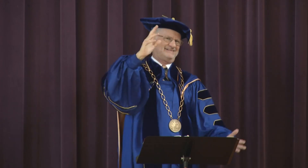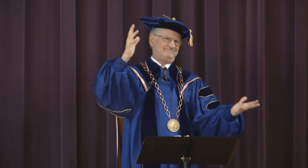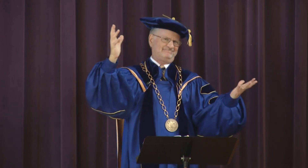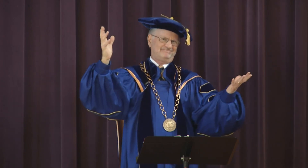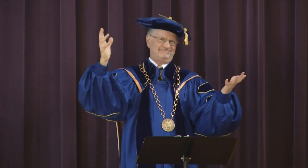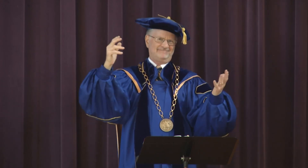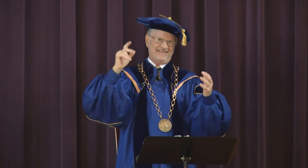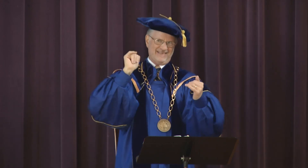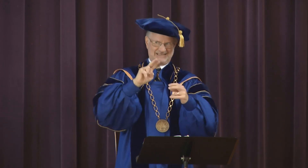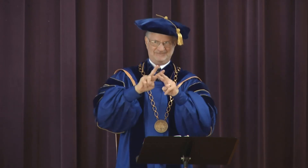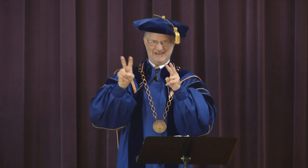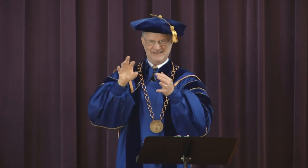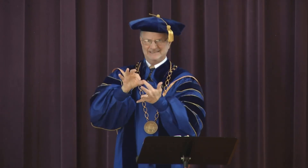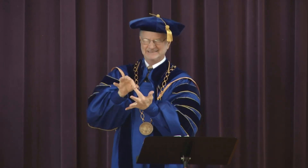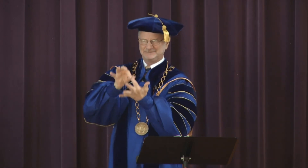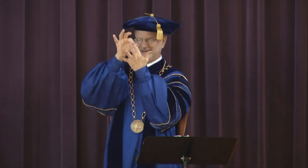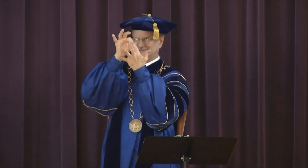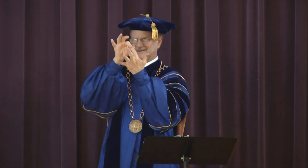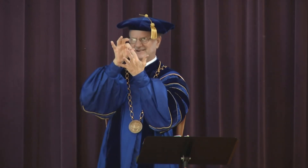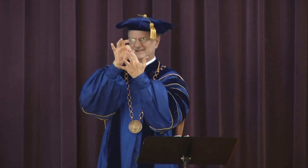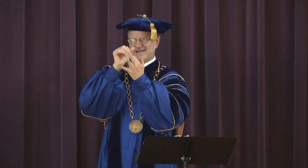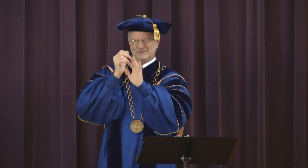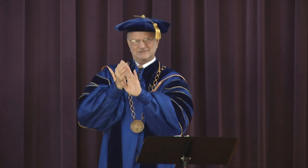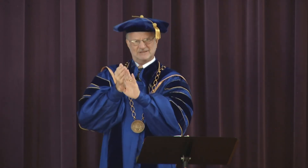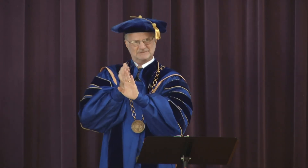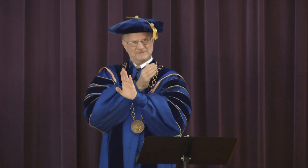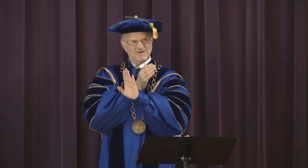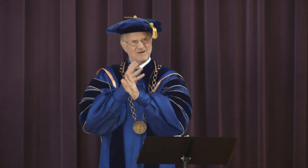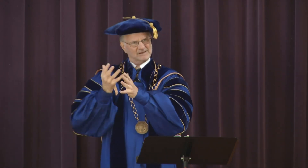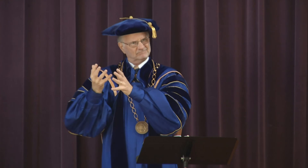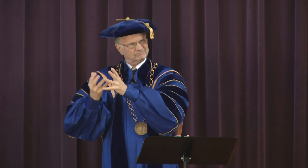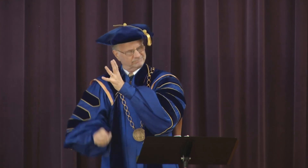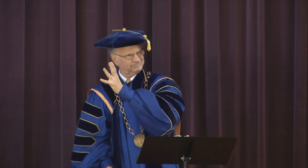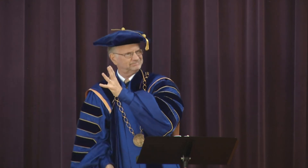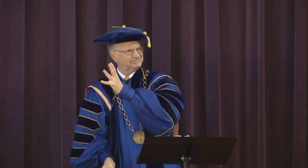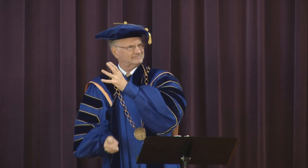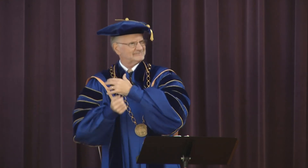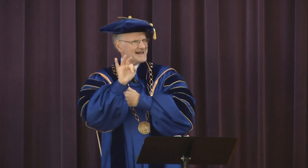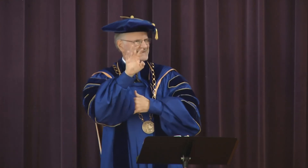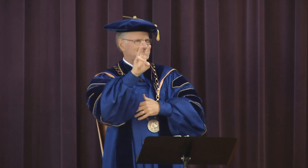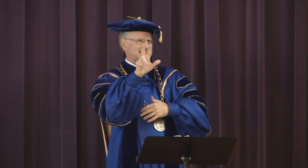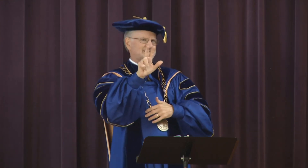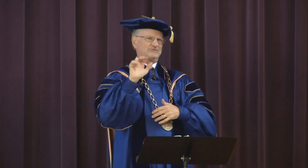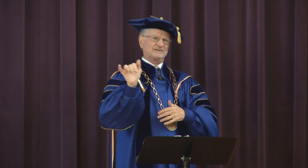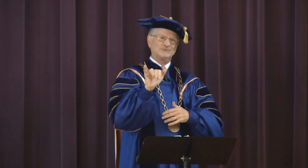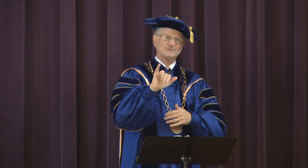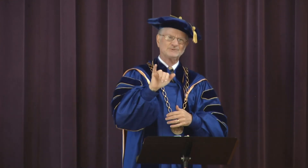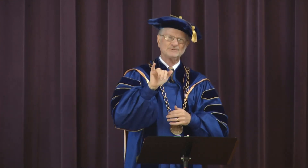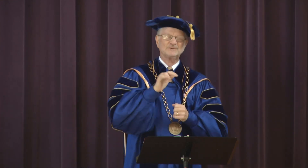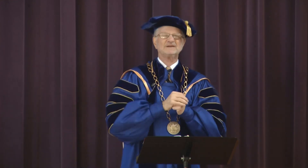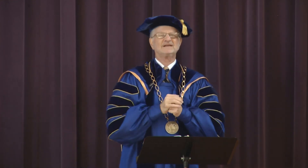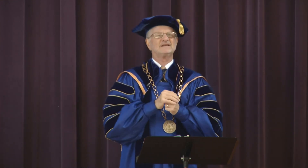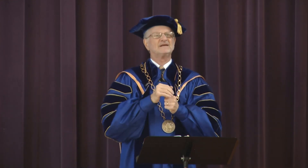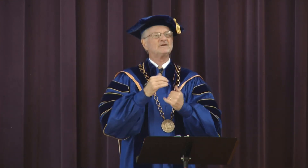JFK. None other than JFK. And this was, of course, just before he was assassinated. He passed